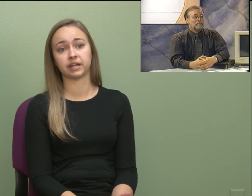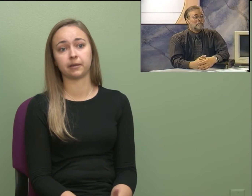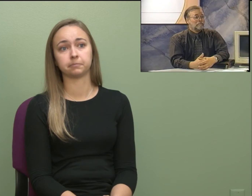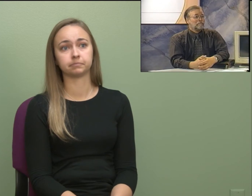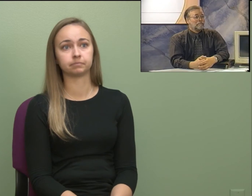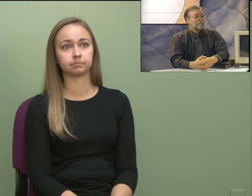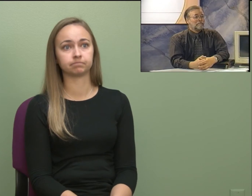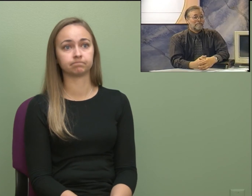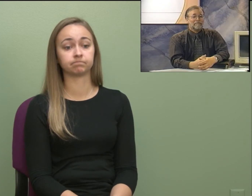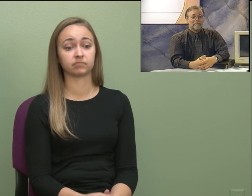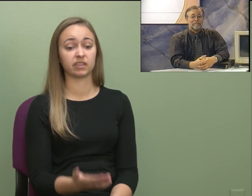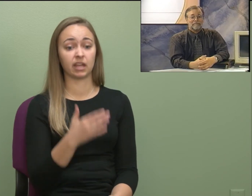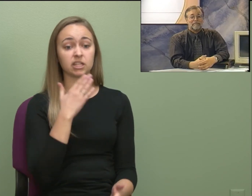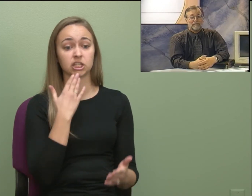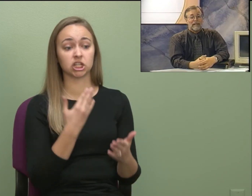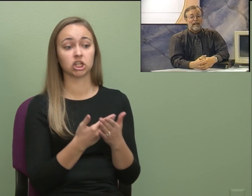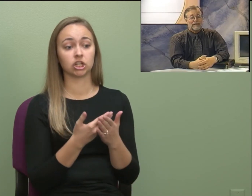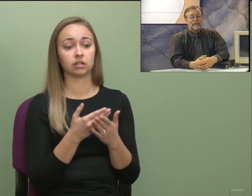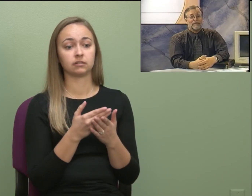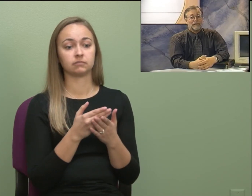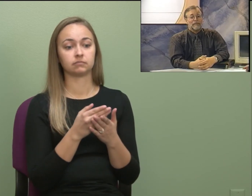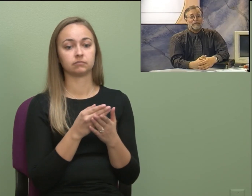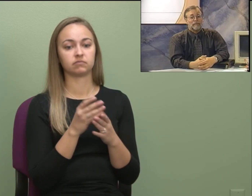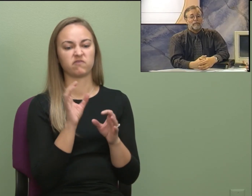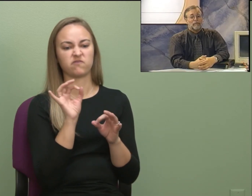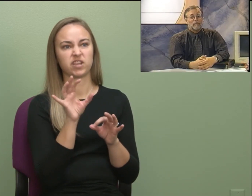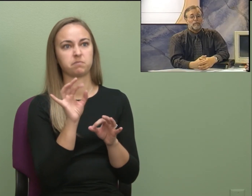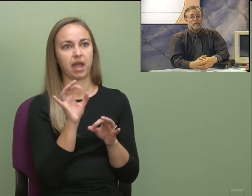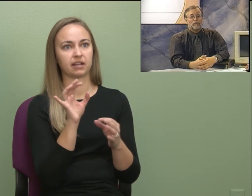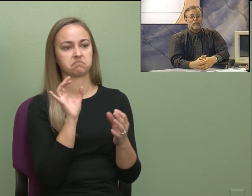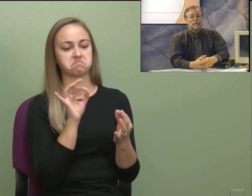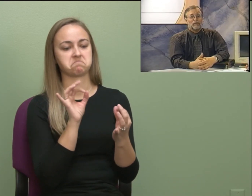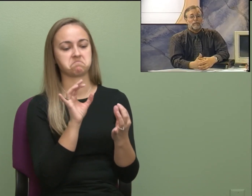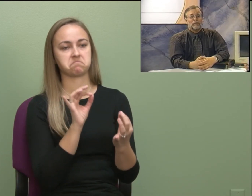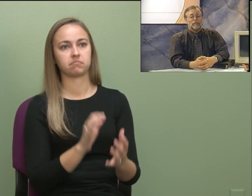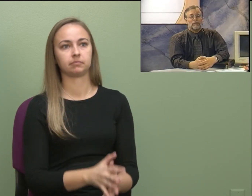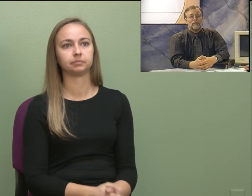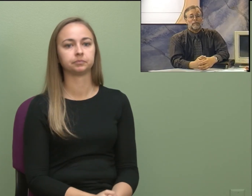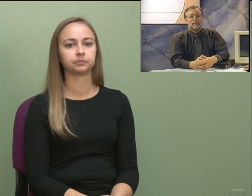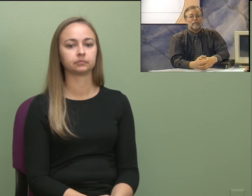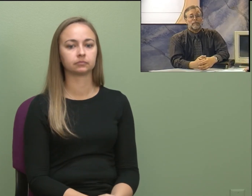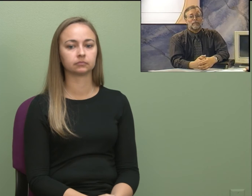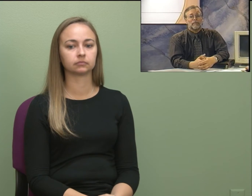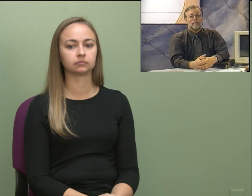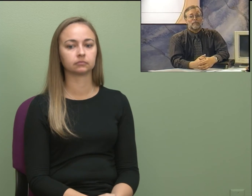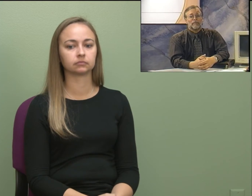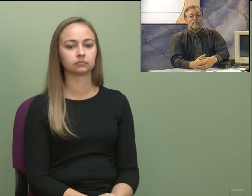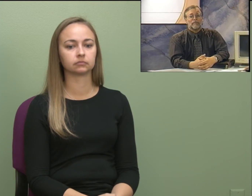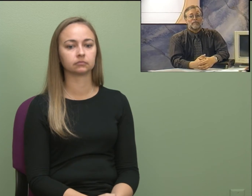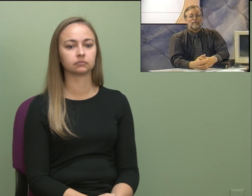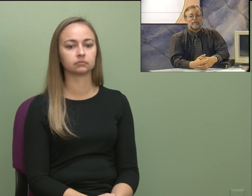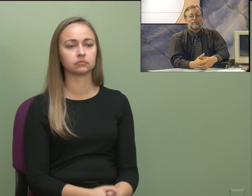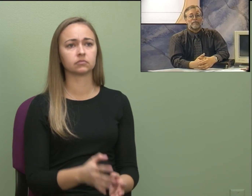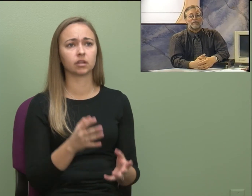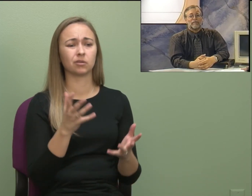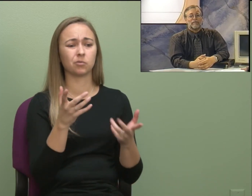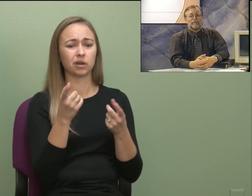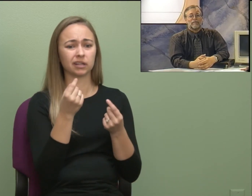enjoyed the That's time. good feedback. So what do you feel like you can do to solve those